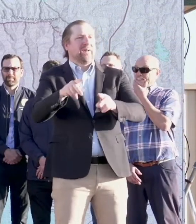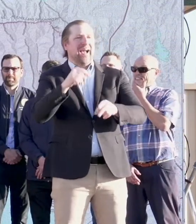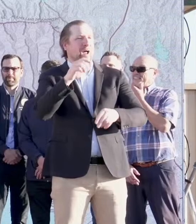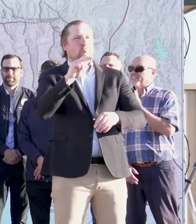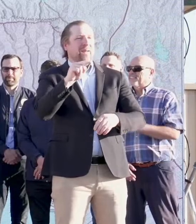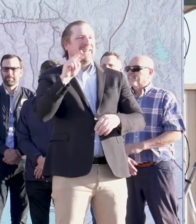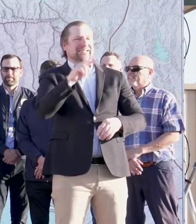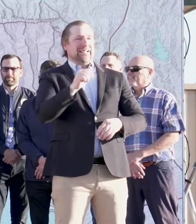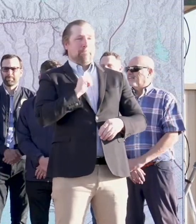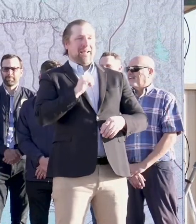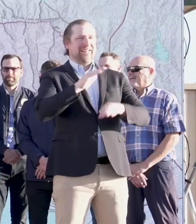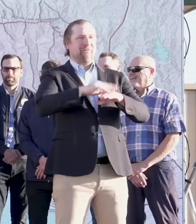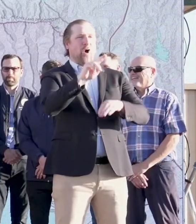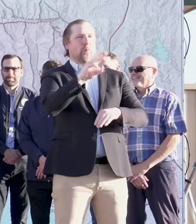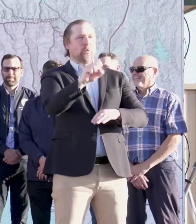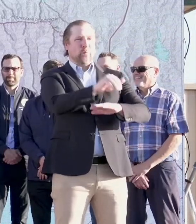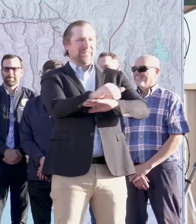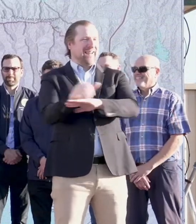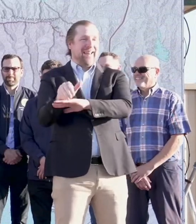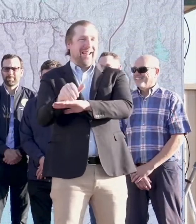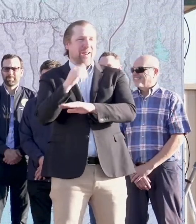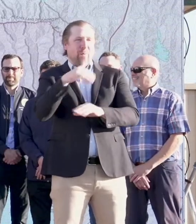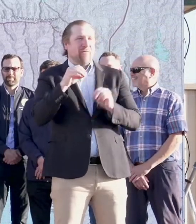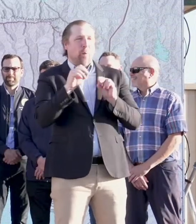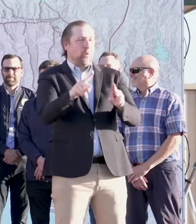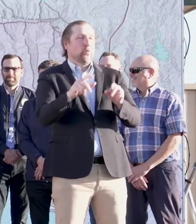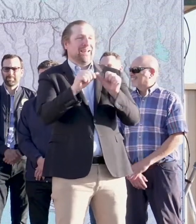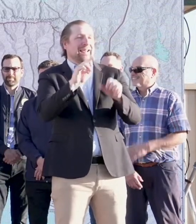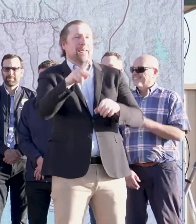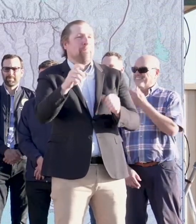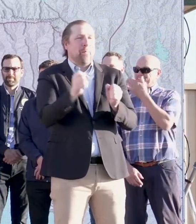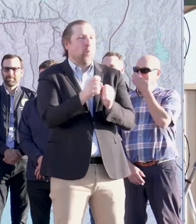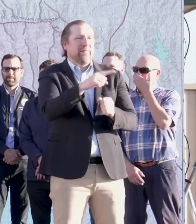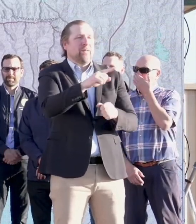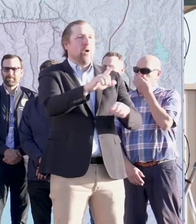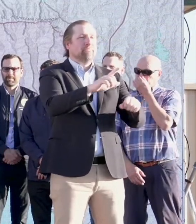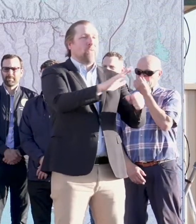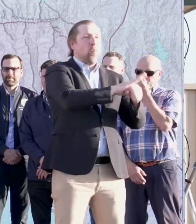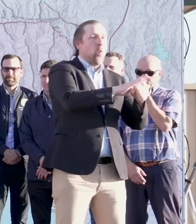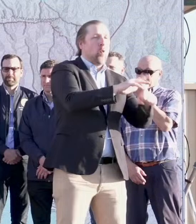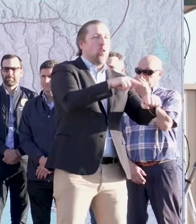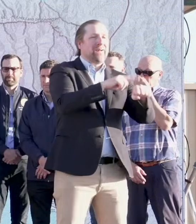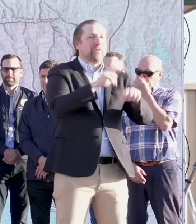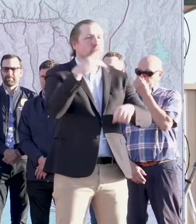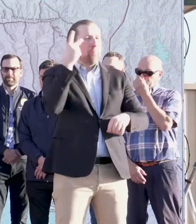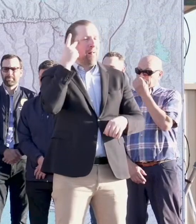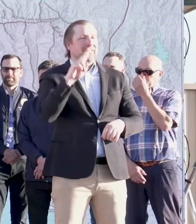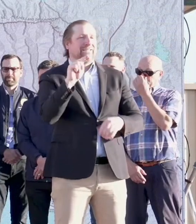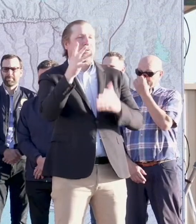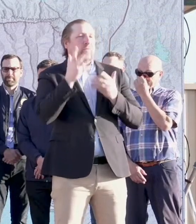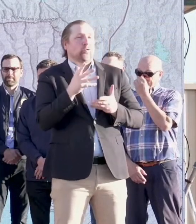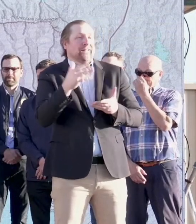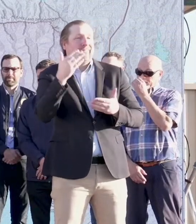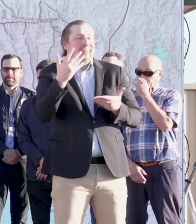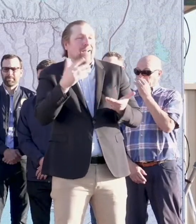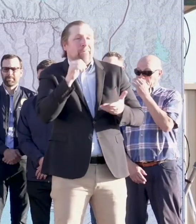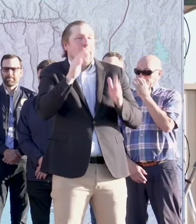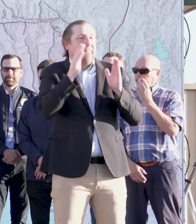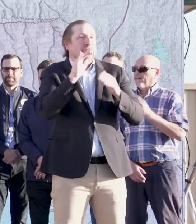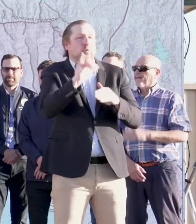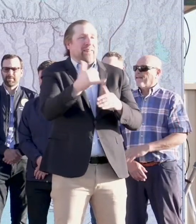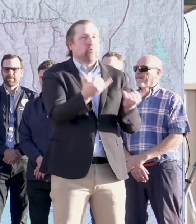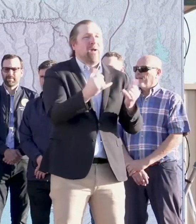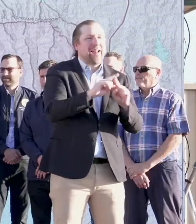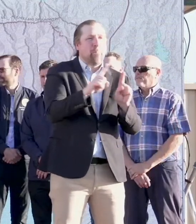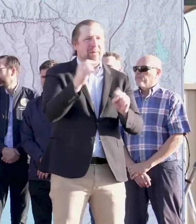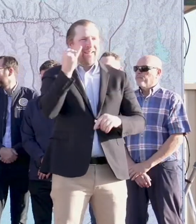myself on the news at night, so I haven't had the opportunity to really keep up on local, national, international politics, unfortunately. But I will tell you,